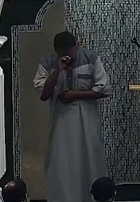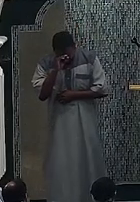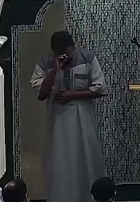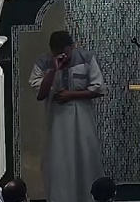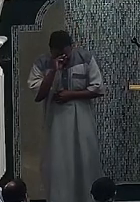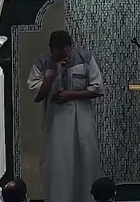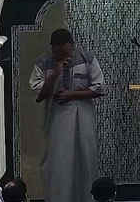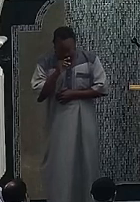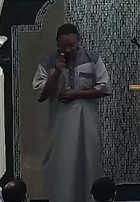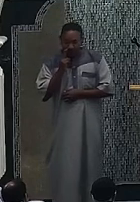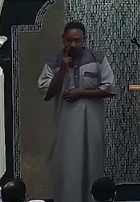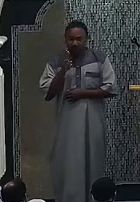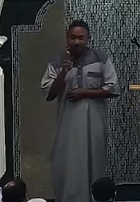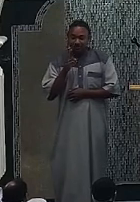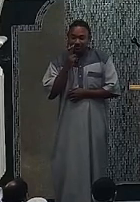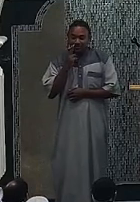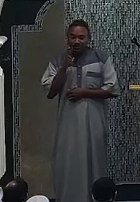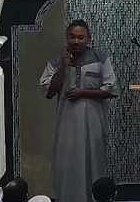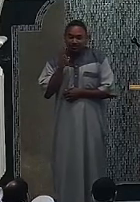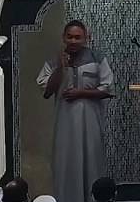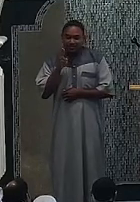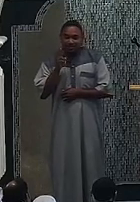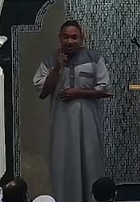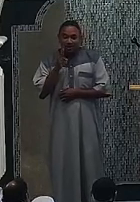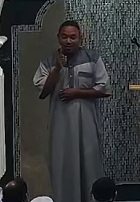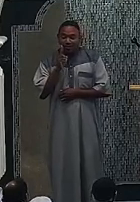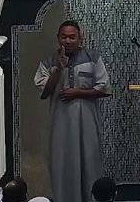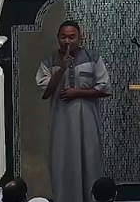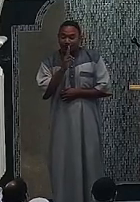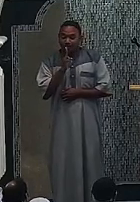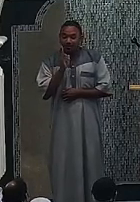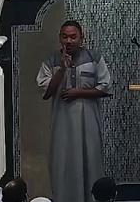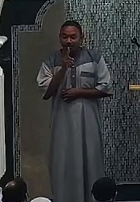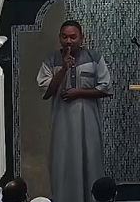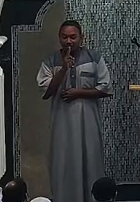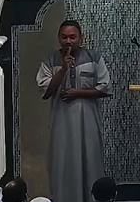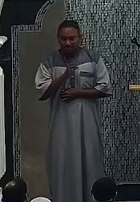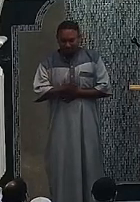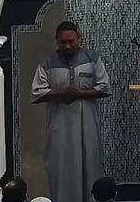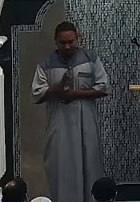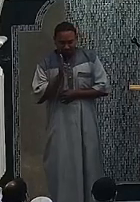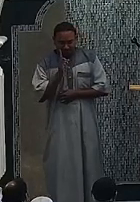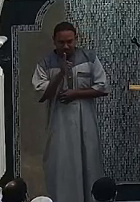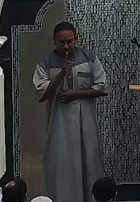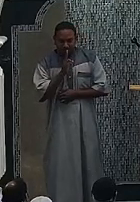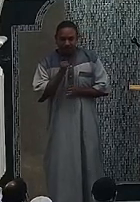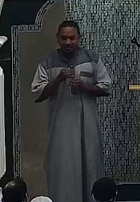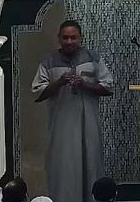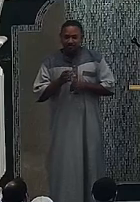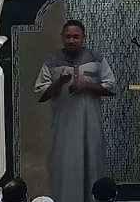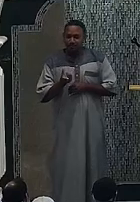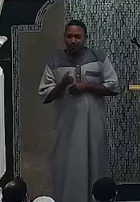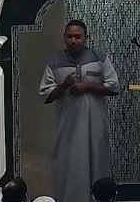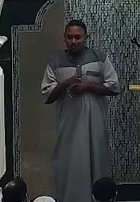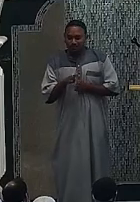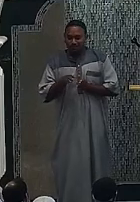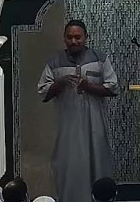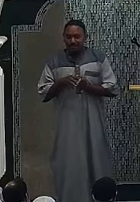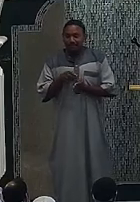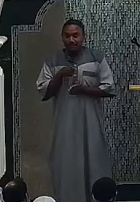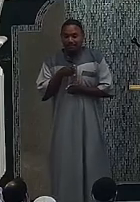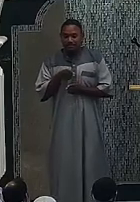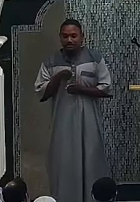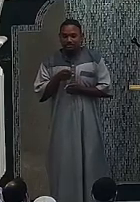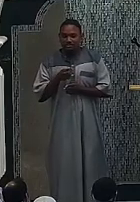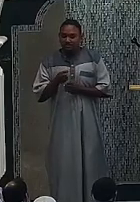And 60 hearing people joined us as well. So we was one of the biggest groups, and we were treated royally